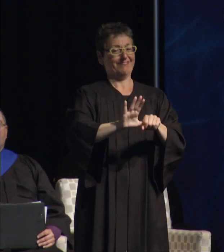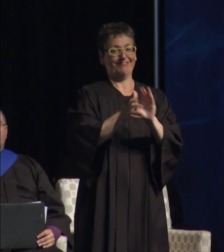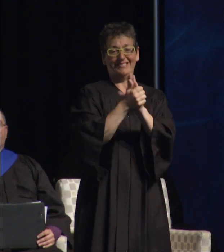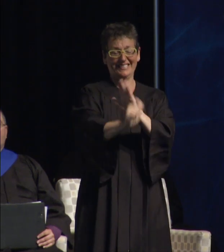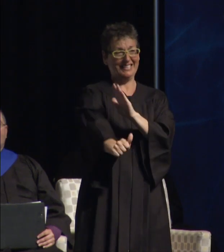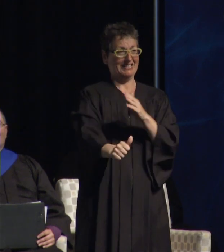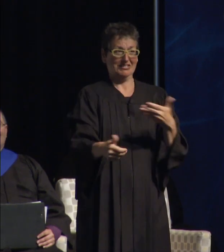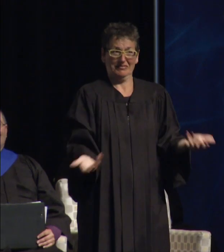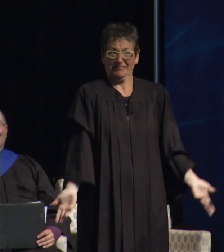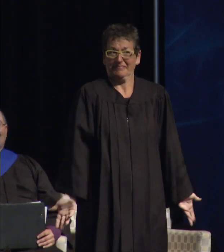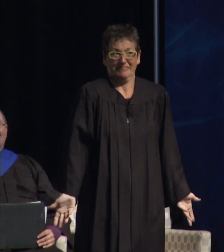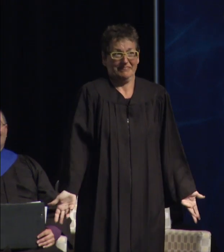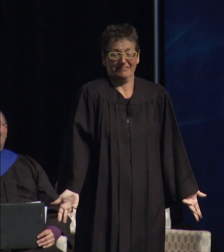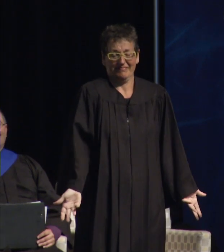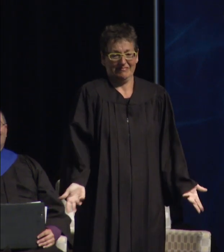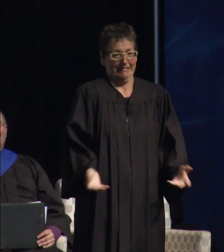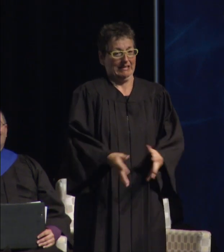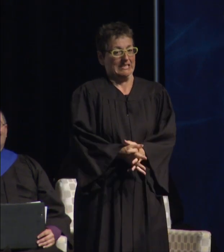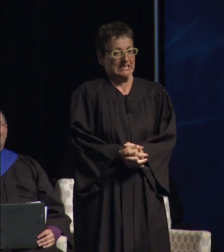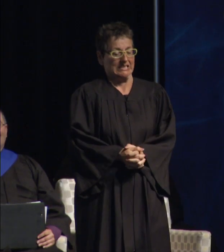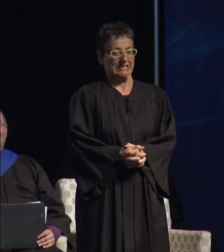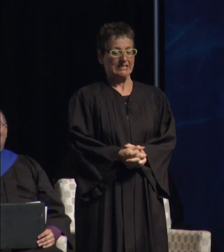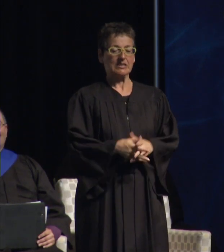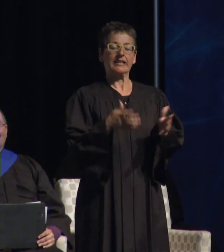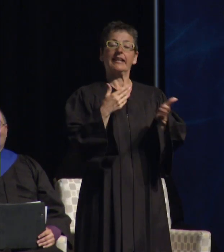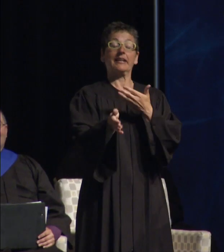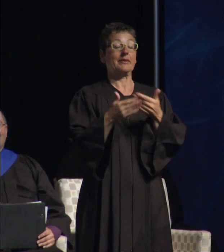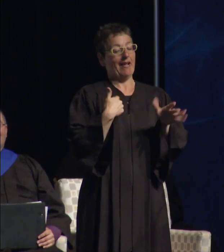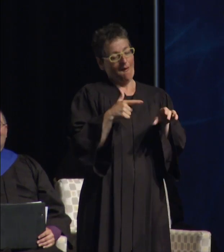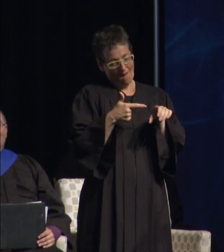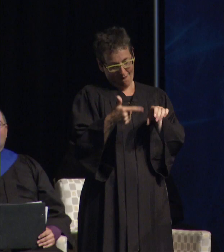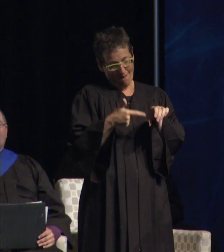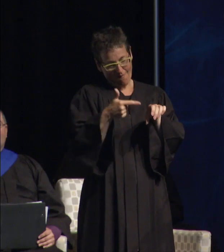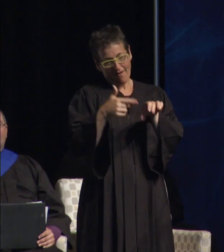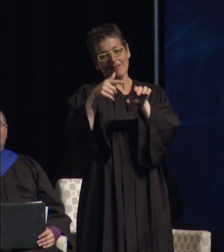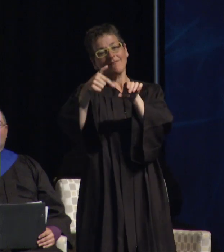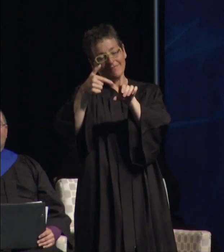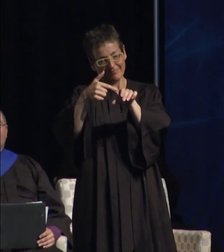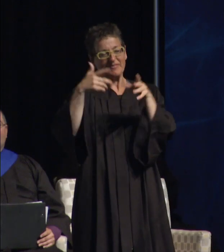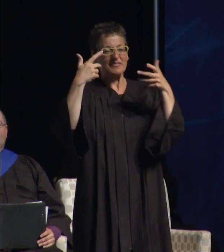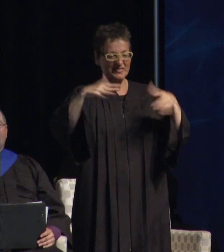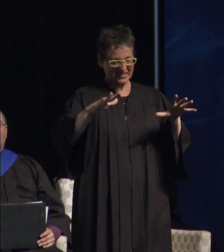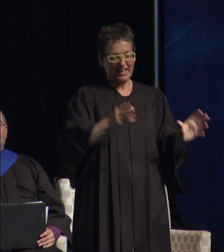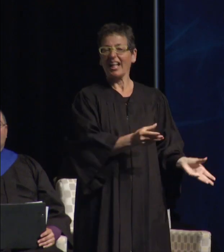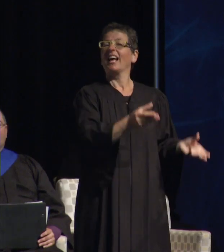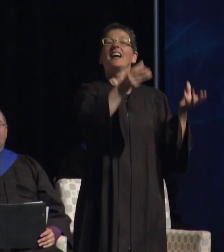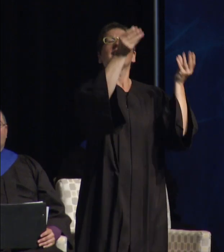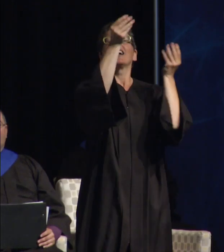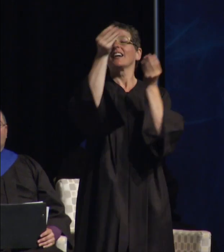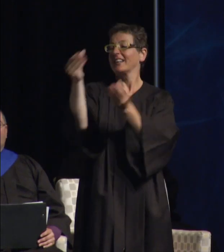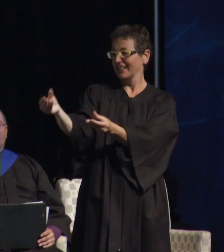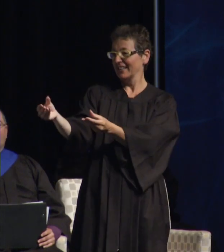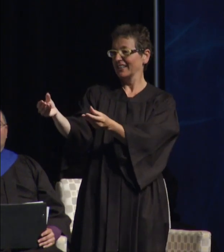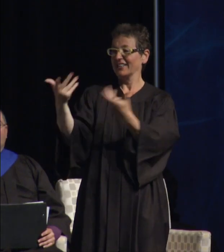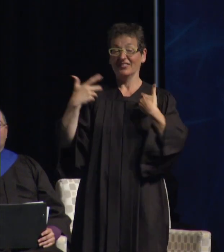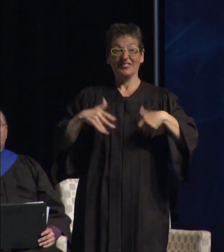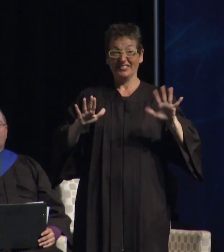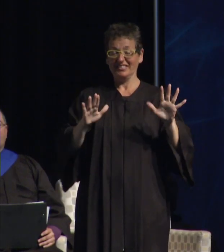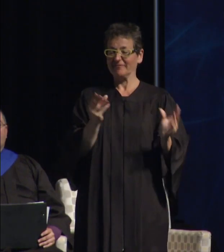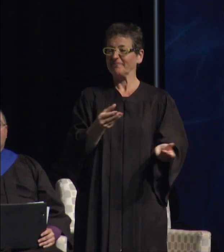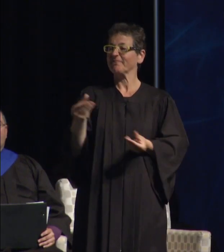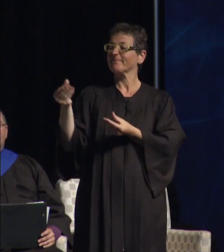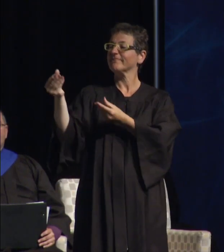skill. And upon completion of my project, I proudly presented it to my student